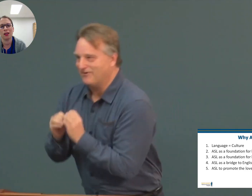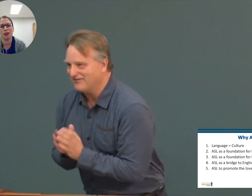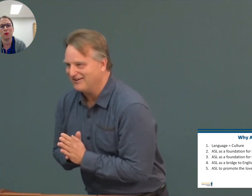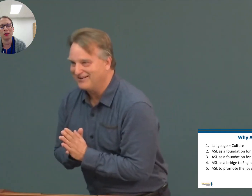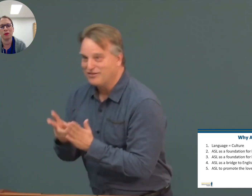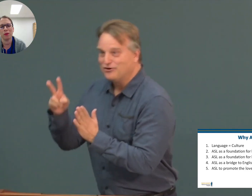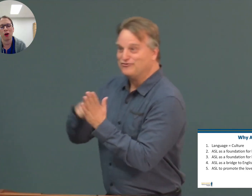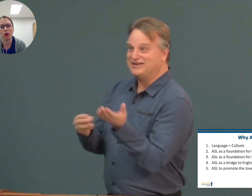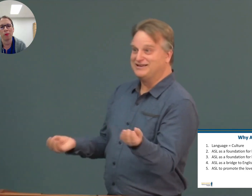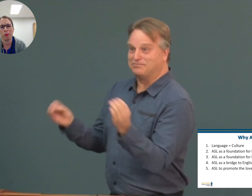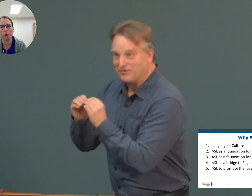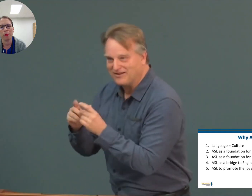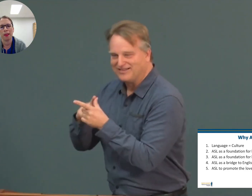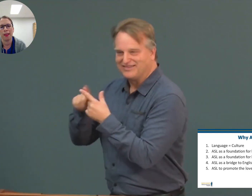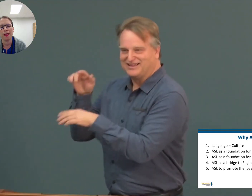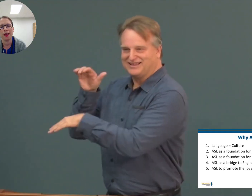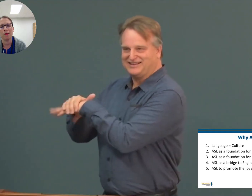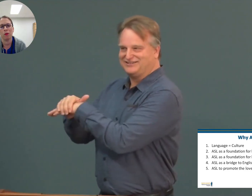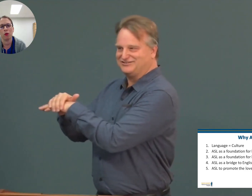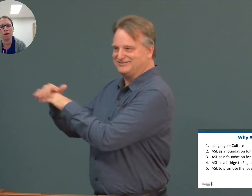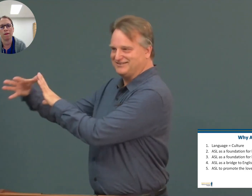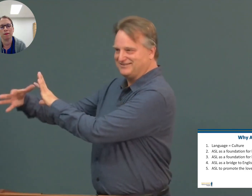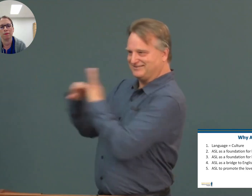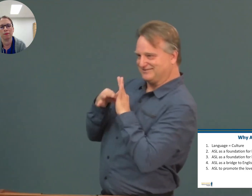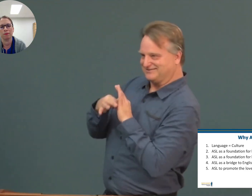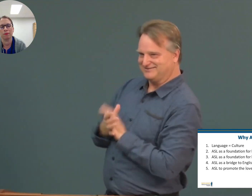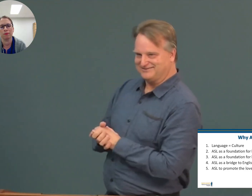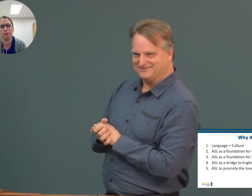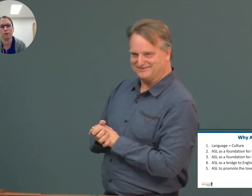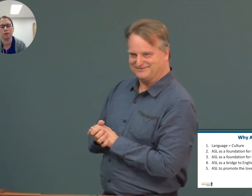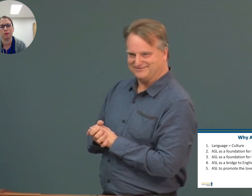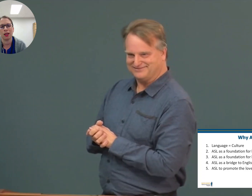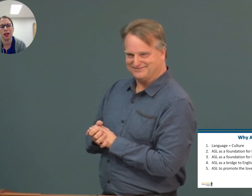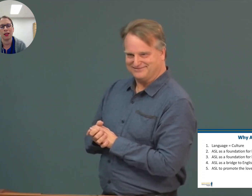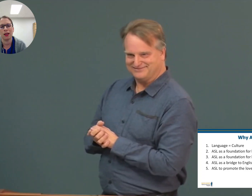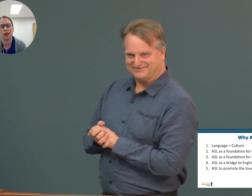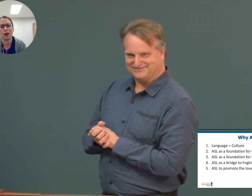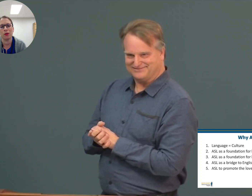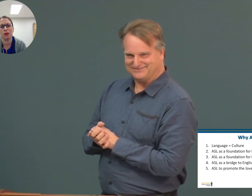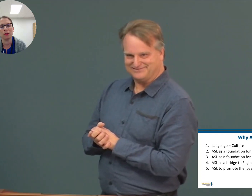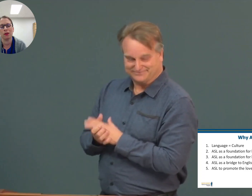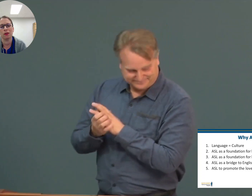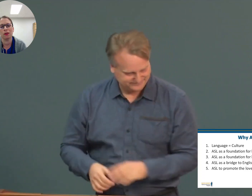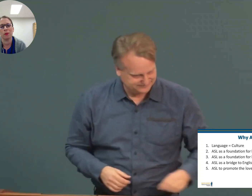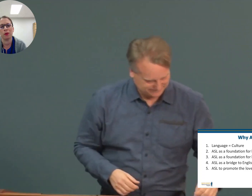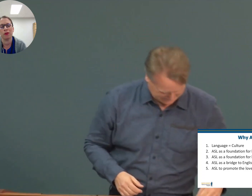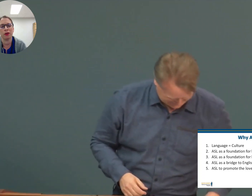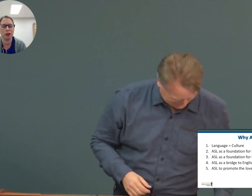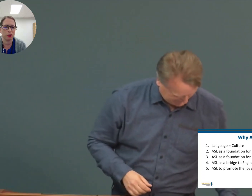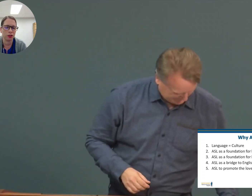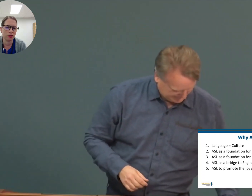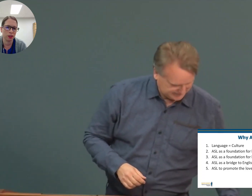they'll want to read more and more. And then they will improve their English literacy